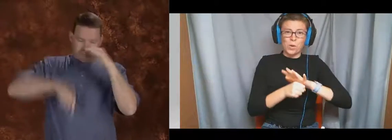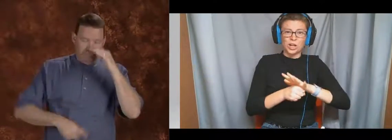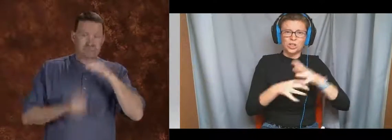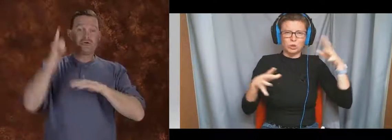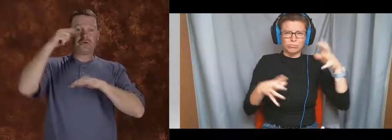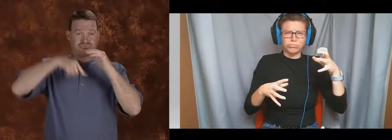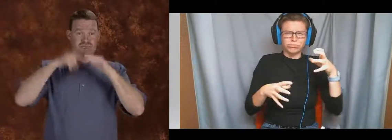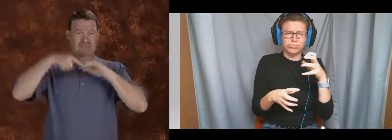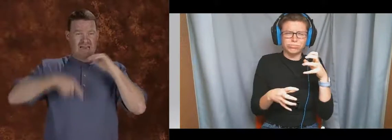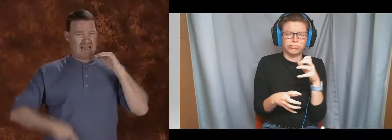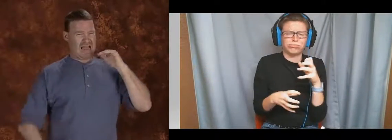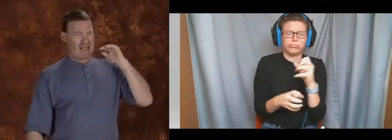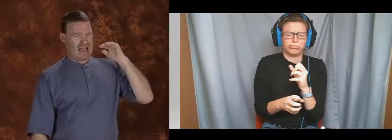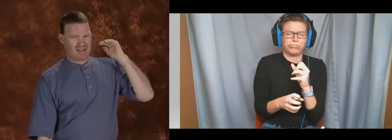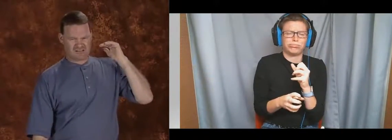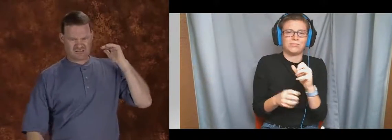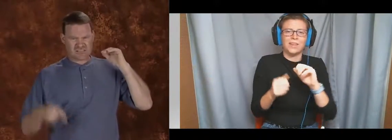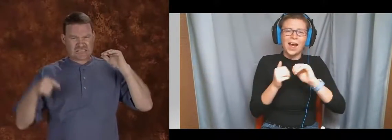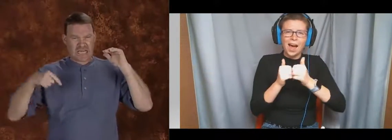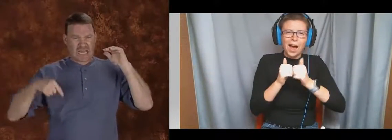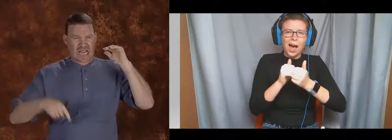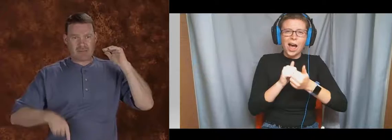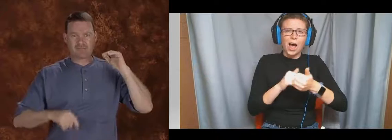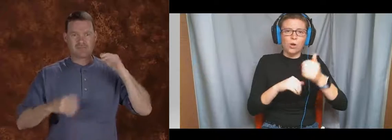How do dolphins handle such pressure?